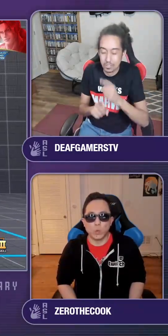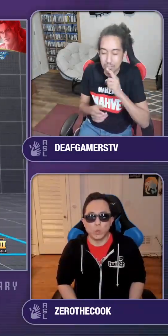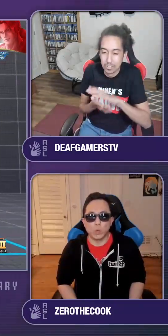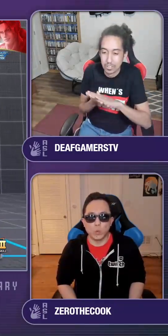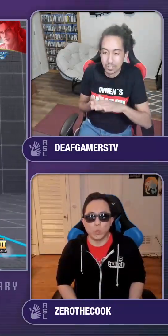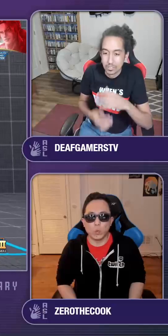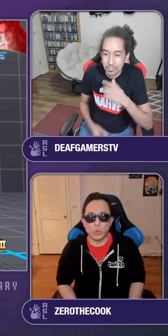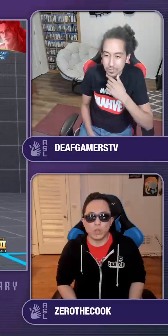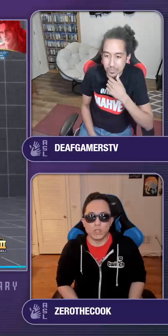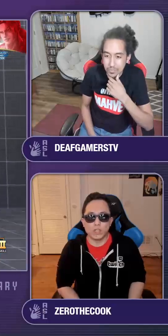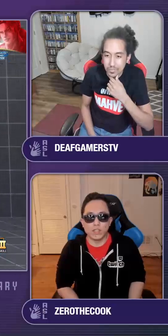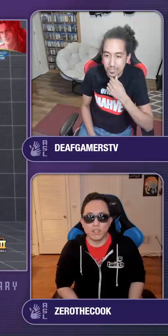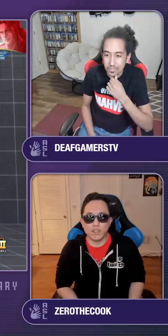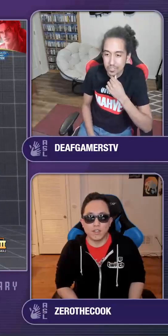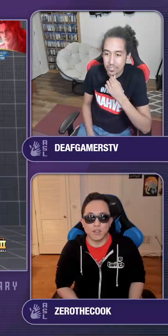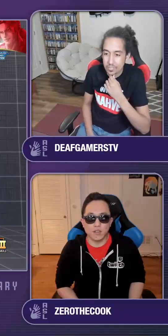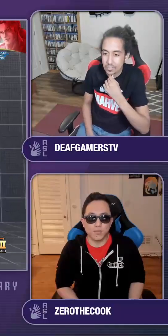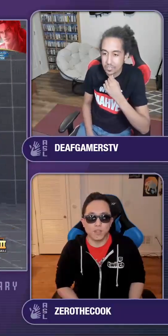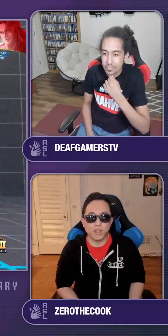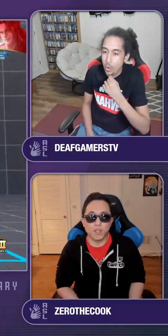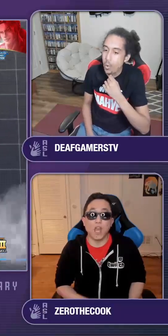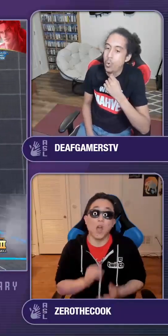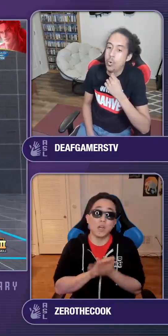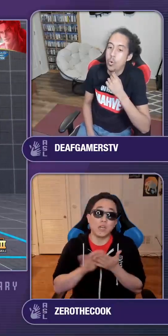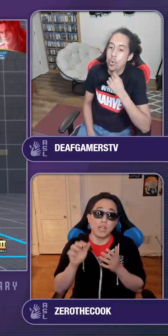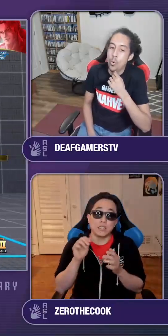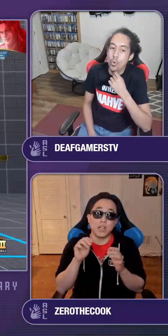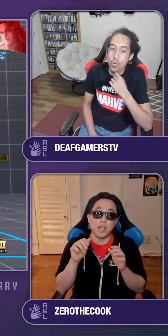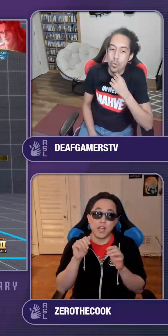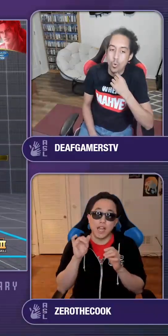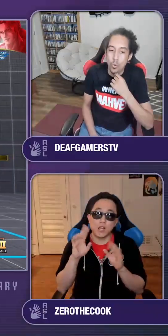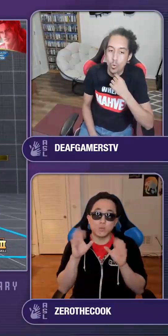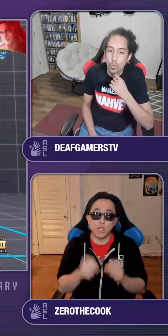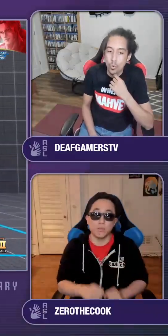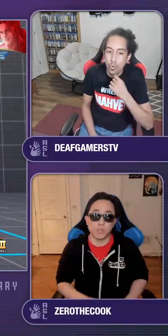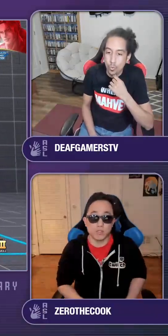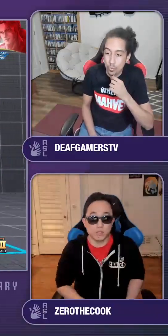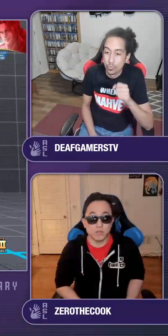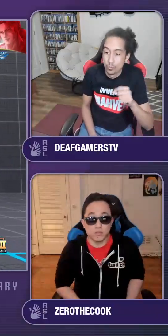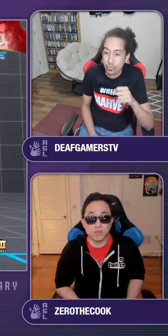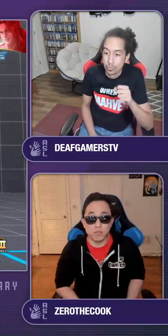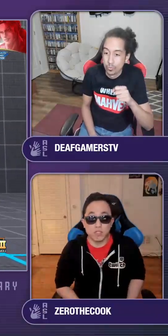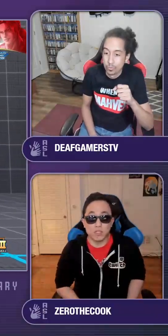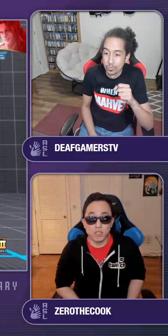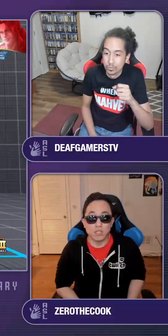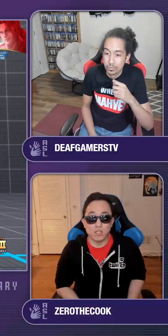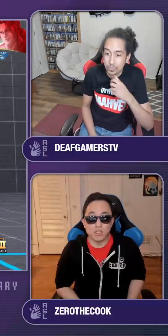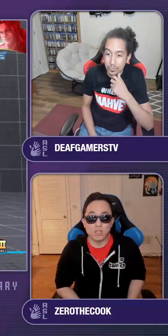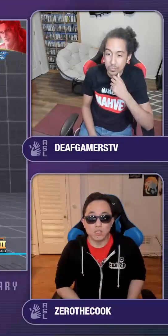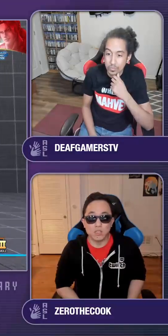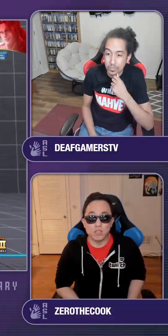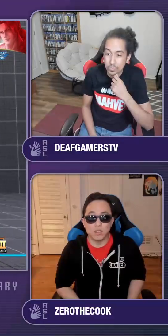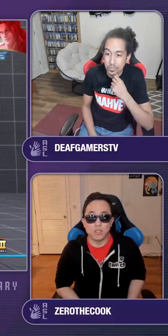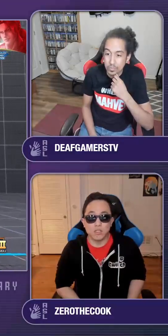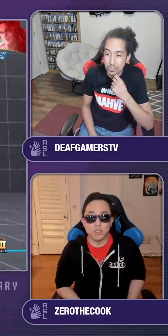kind of style, which is to either play at full range, back himself into the corner, and then just jump right out and continue in